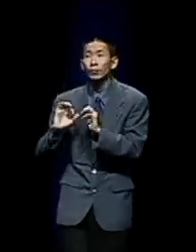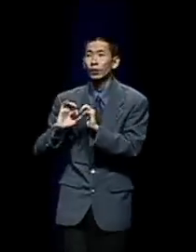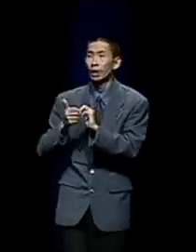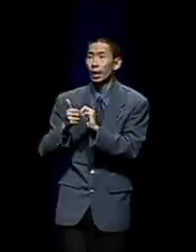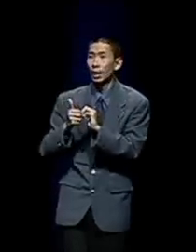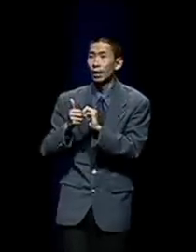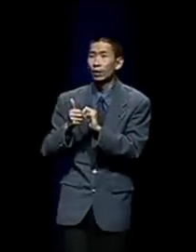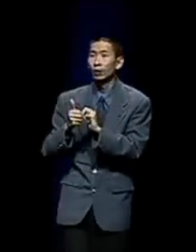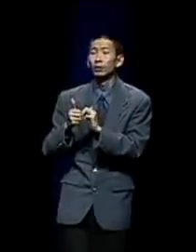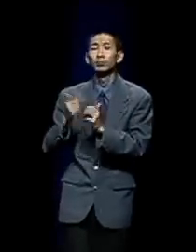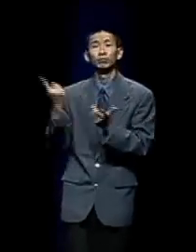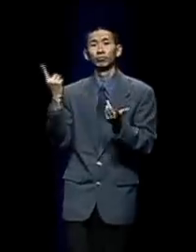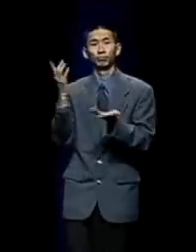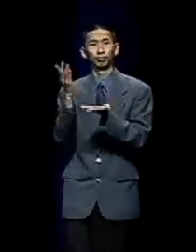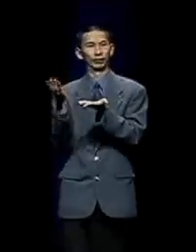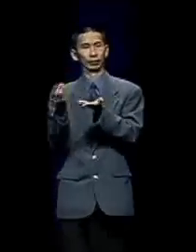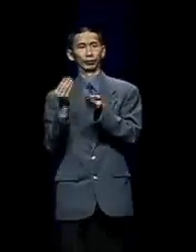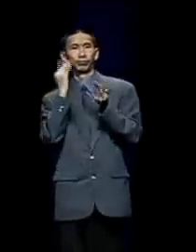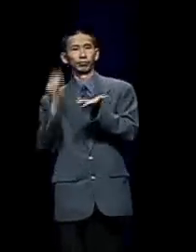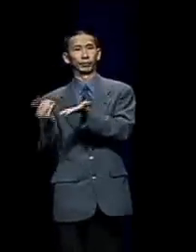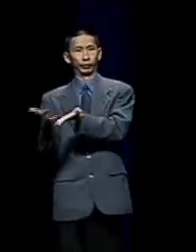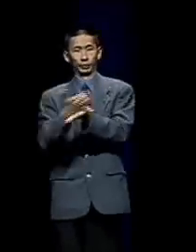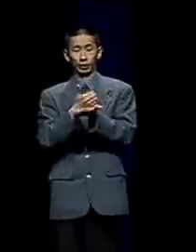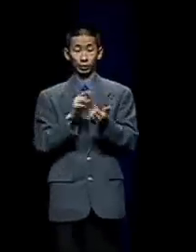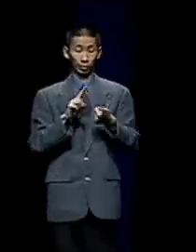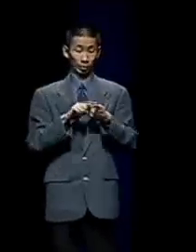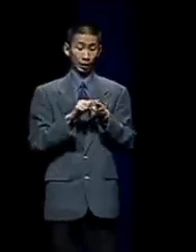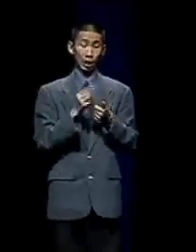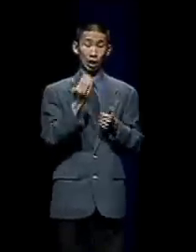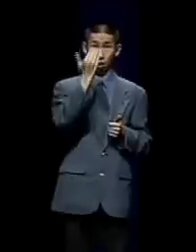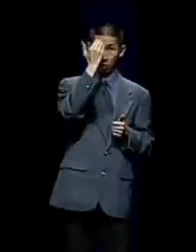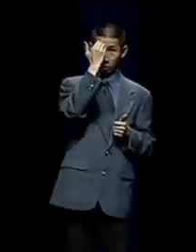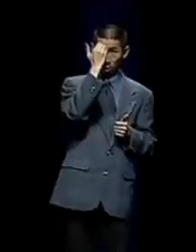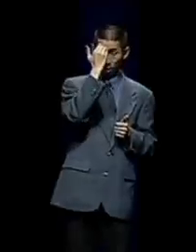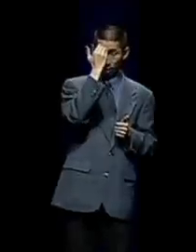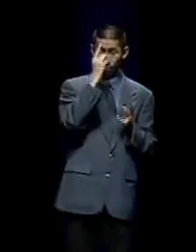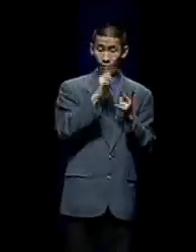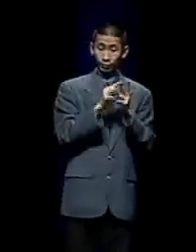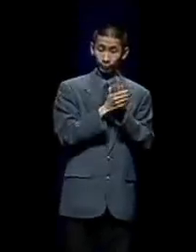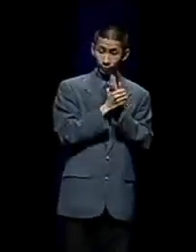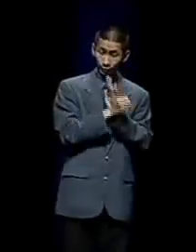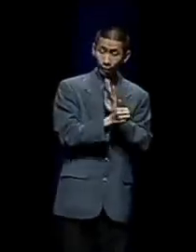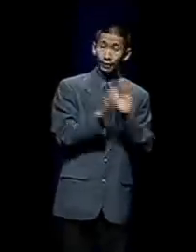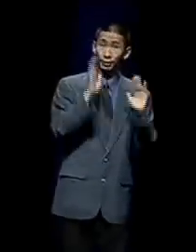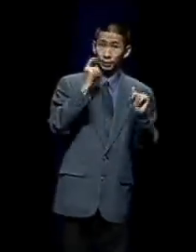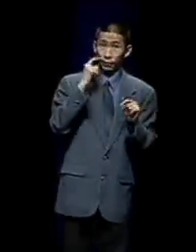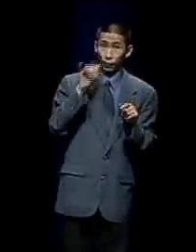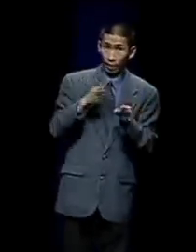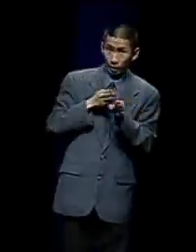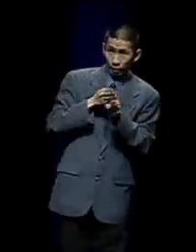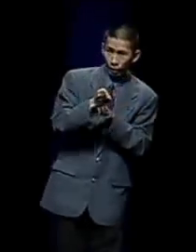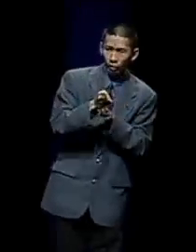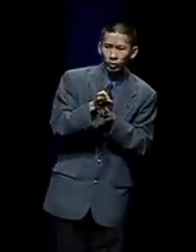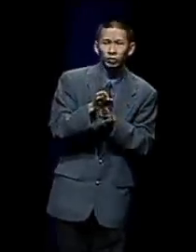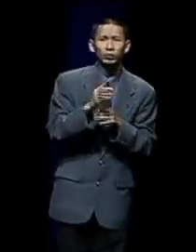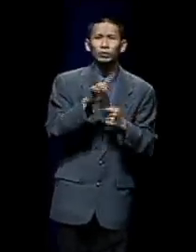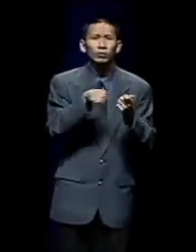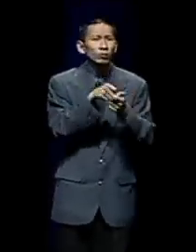information. What is the knowledge and skill that's expected of the specialist? How do they acquire it? Is this something that people can